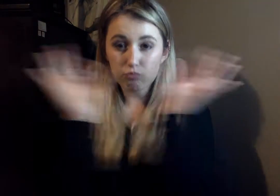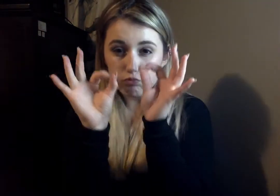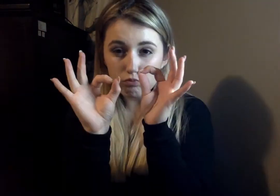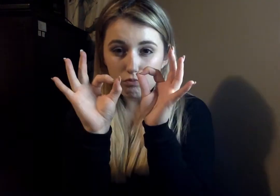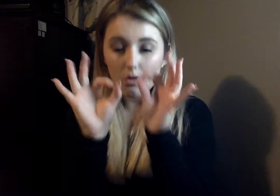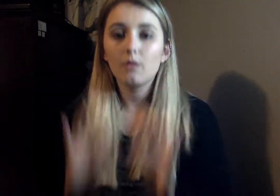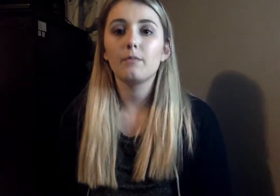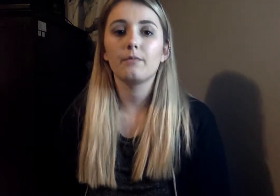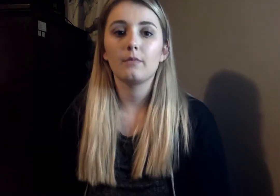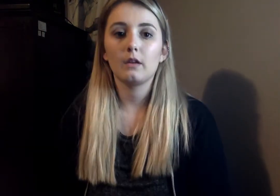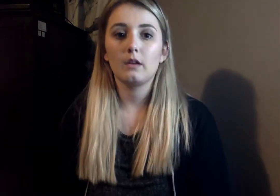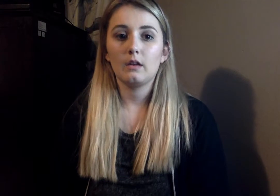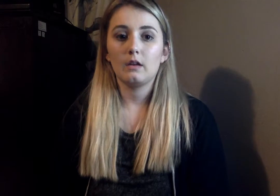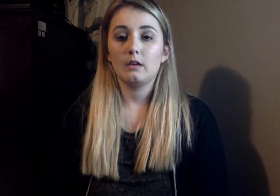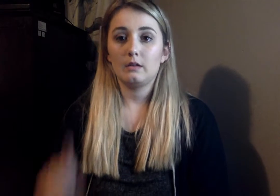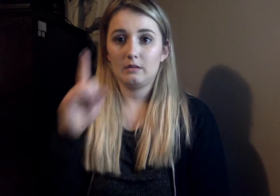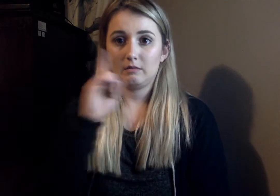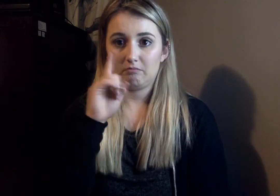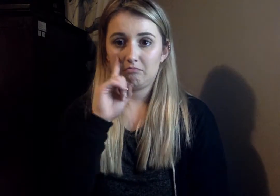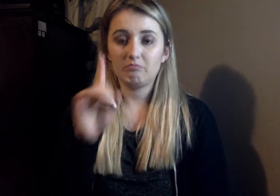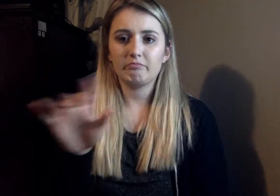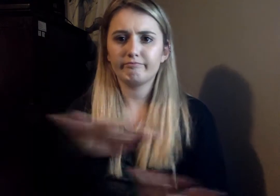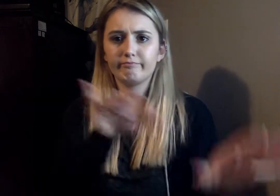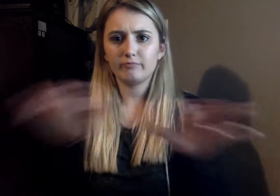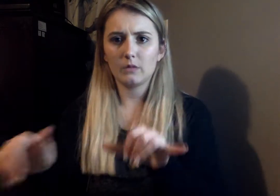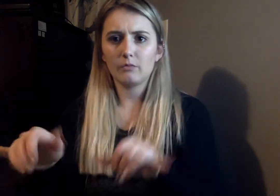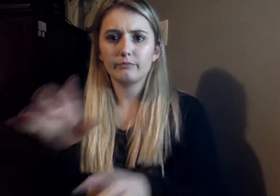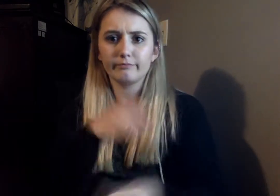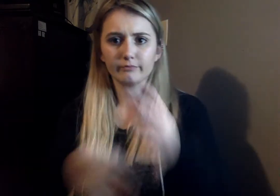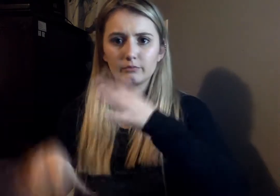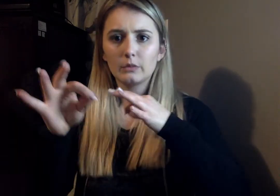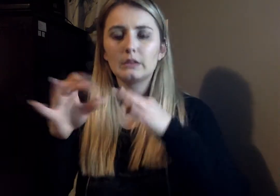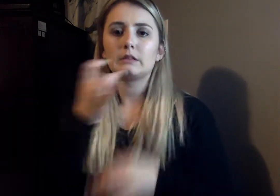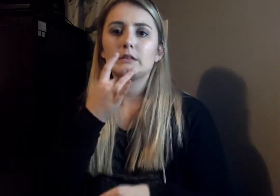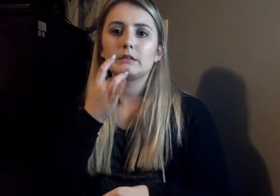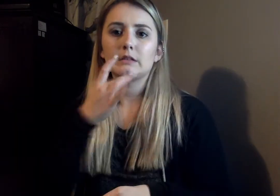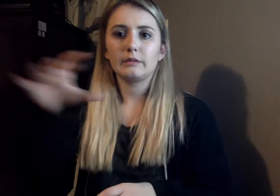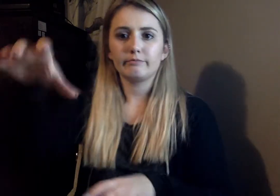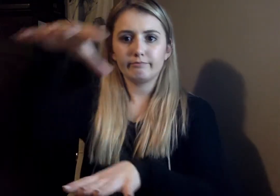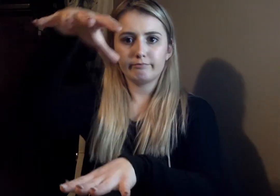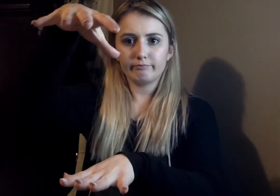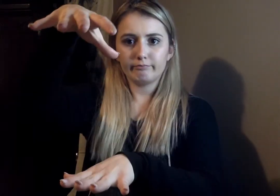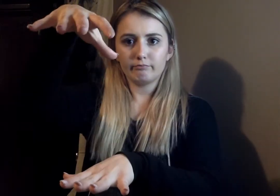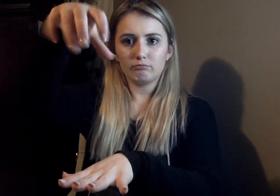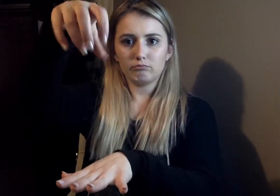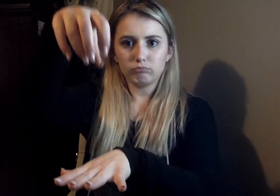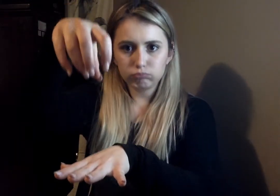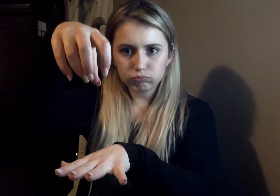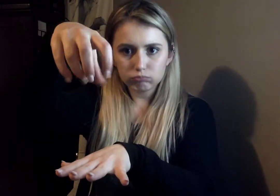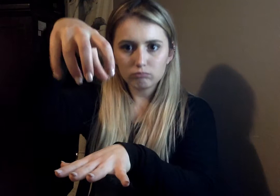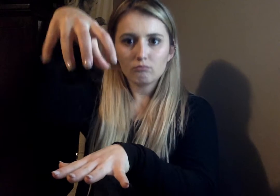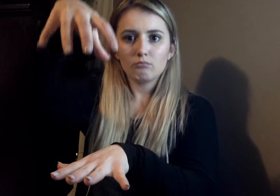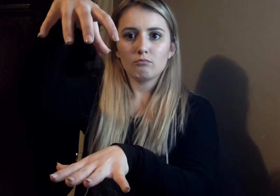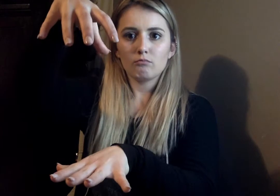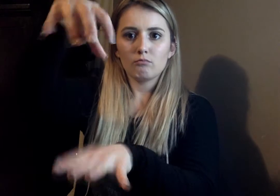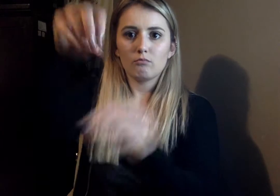replacing a large diffuse light fixture with a single overhead light bulb, which also makes the shadow appear clearer. There is